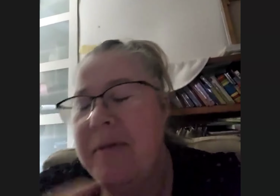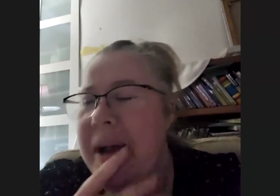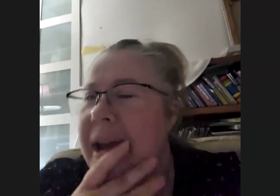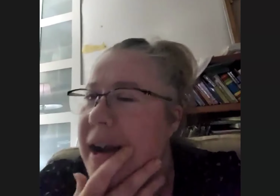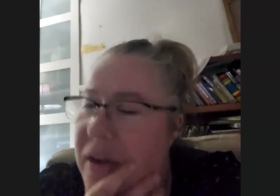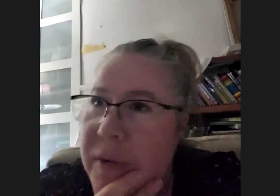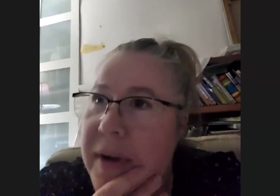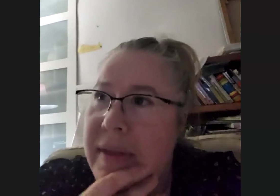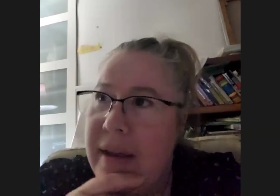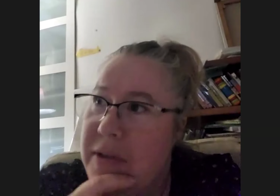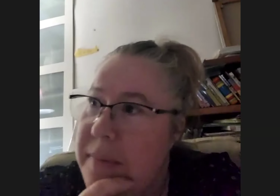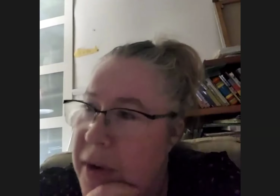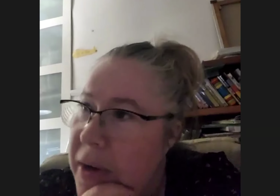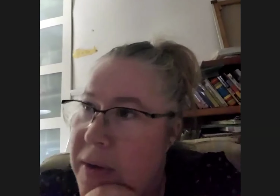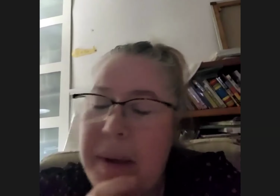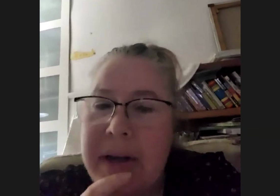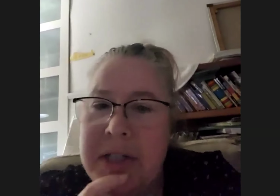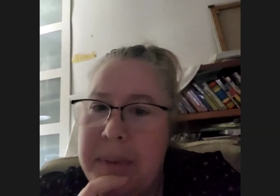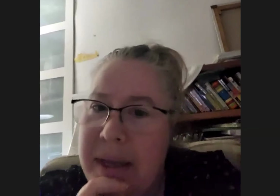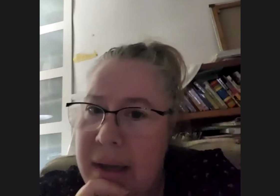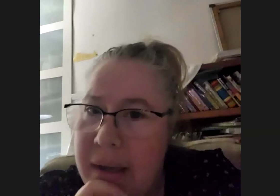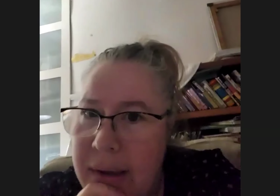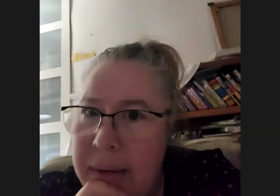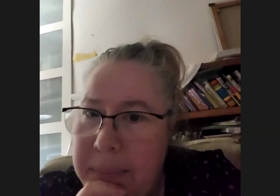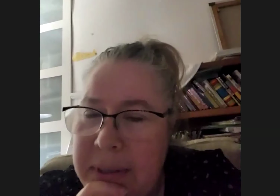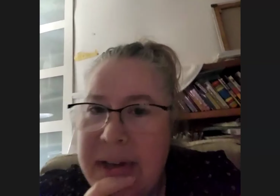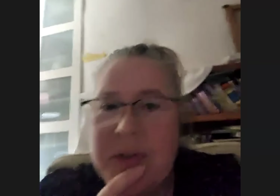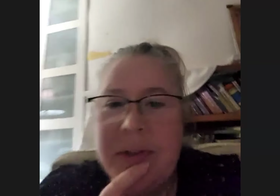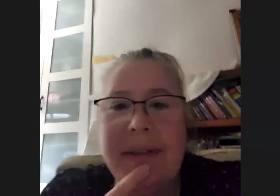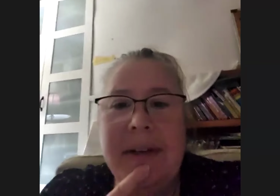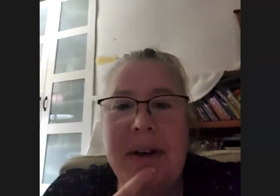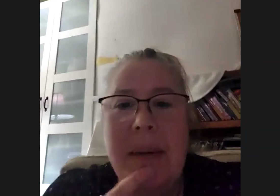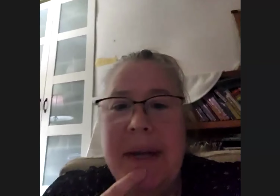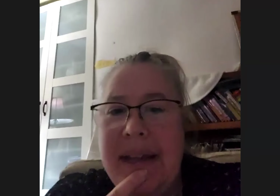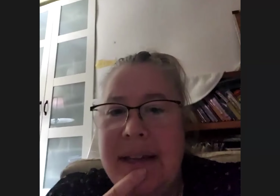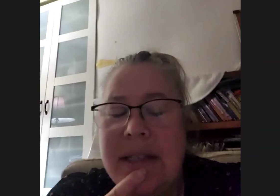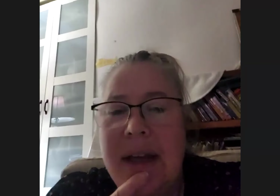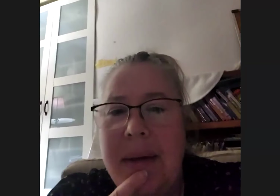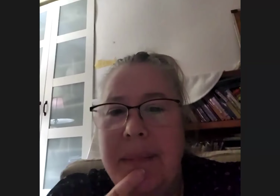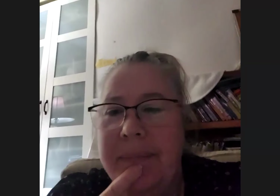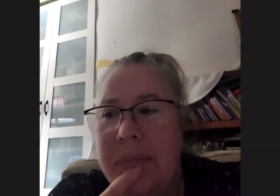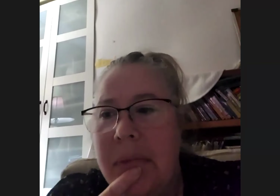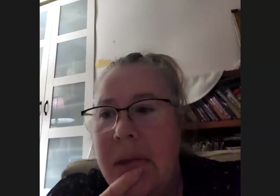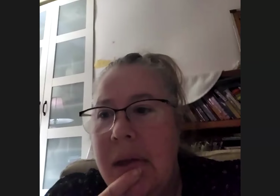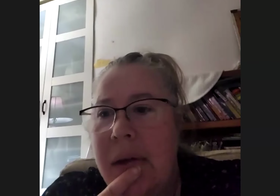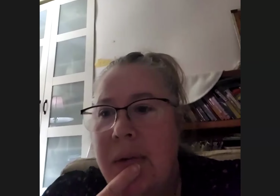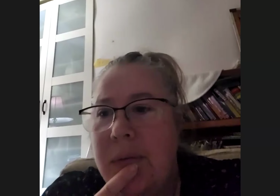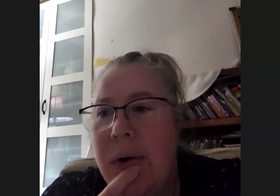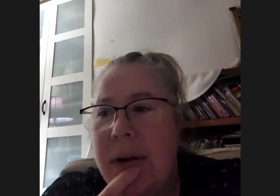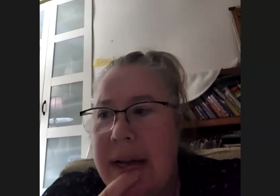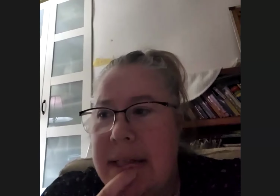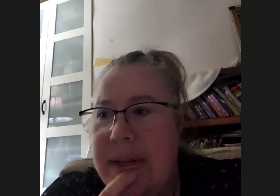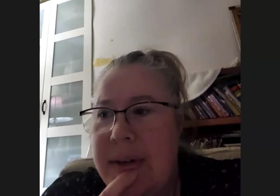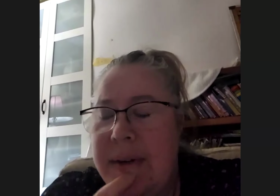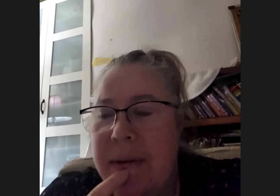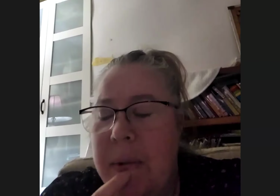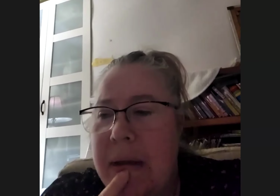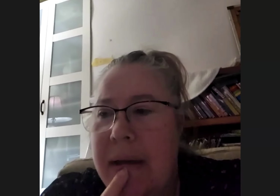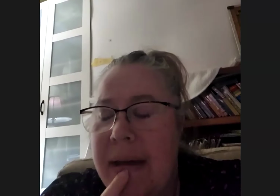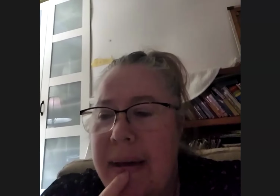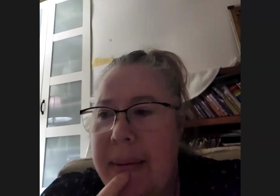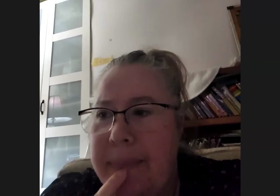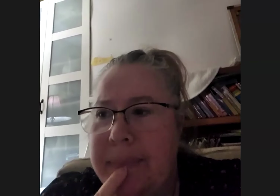Off the top of my head, I can already think of some very good Spanish-speaking potential nominees for next year